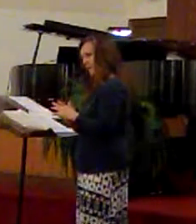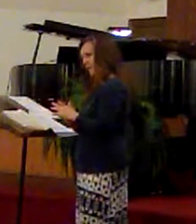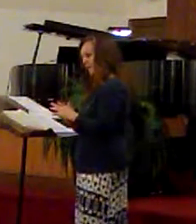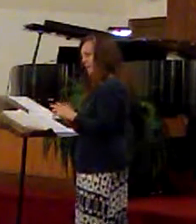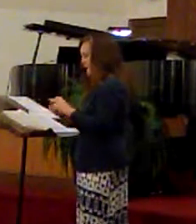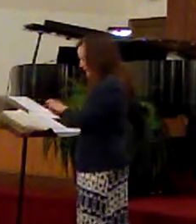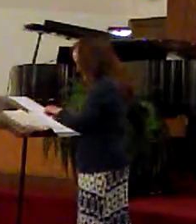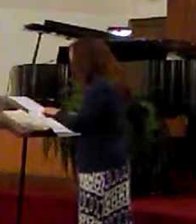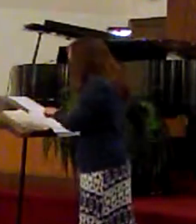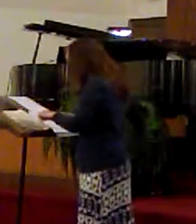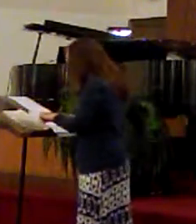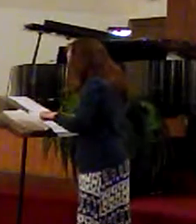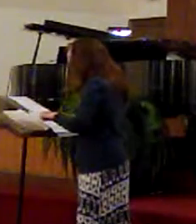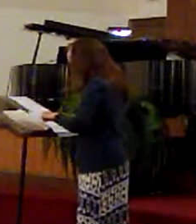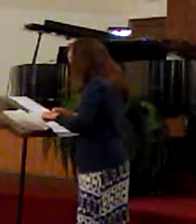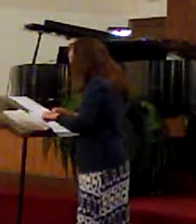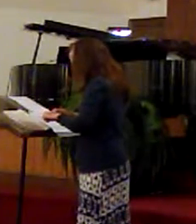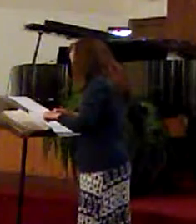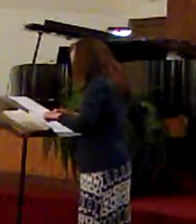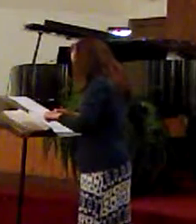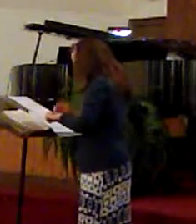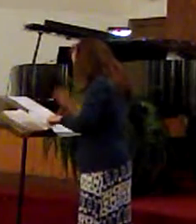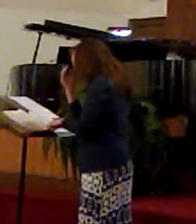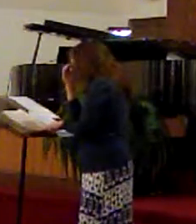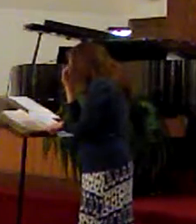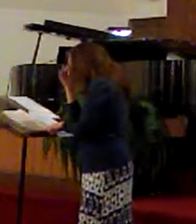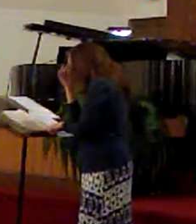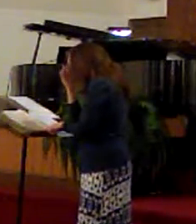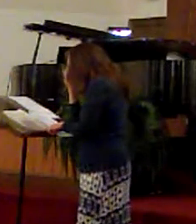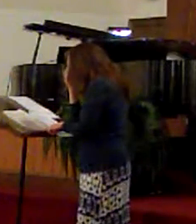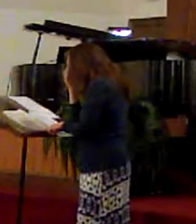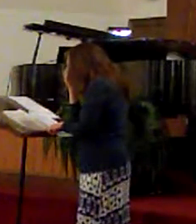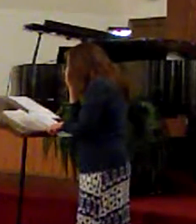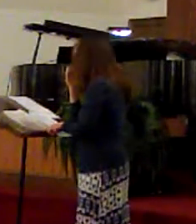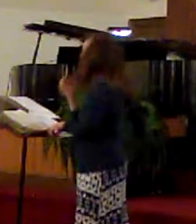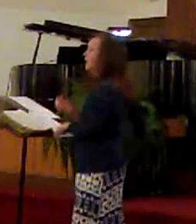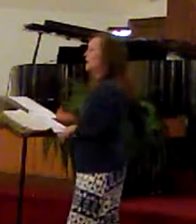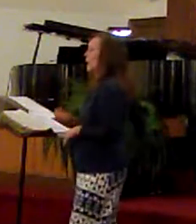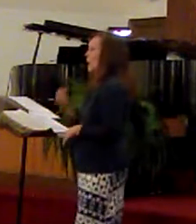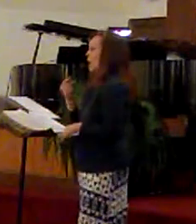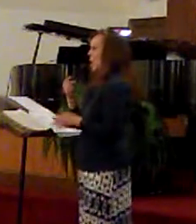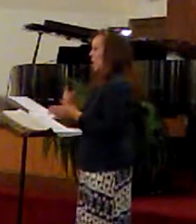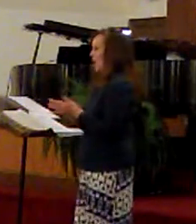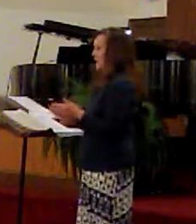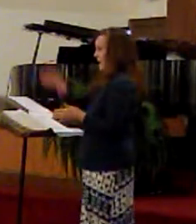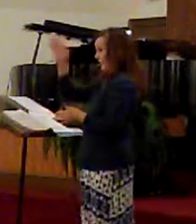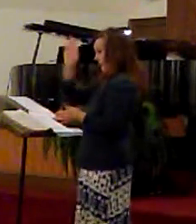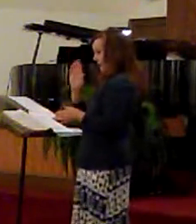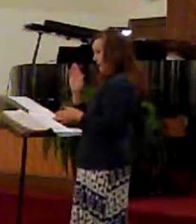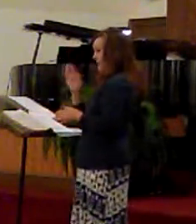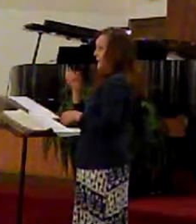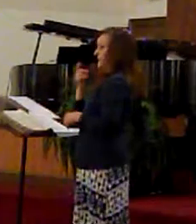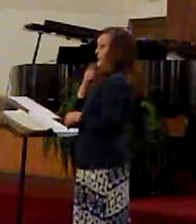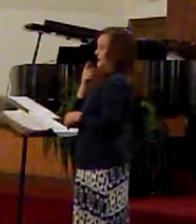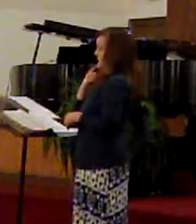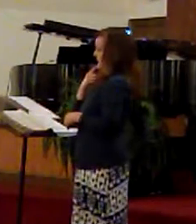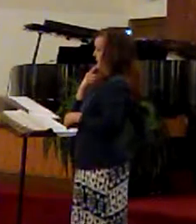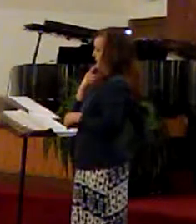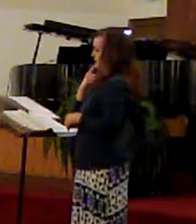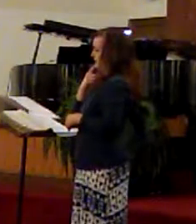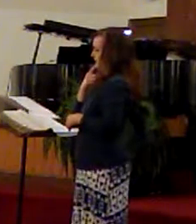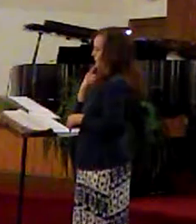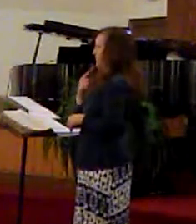Bring it in and say, okay, what all was God trying to say to who it was or what it was and